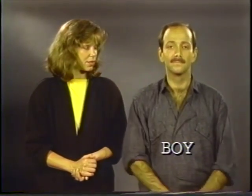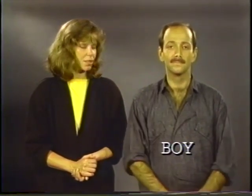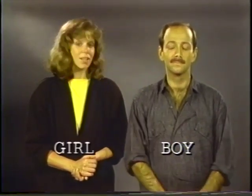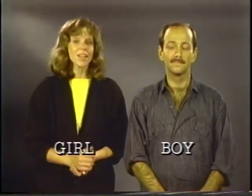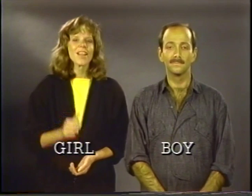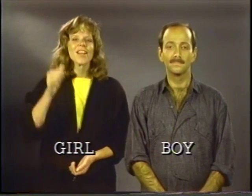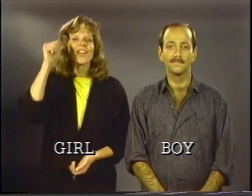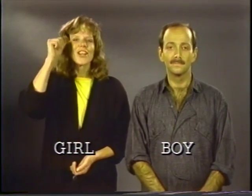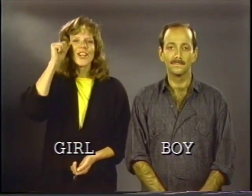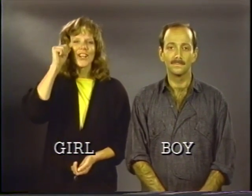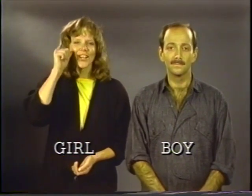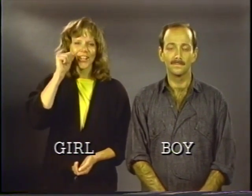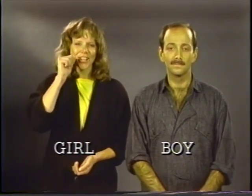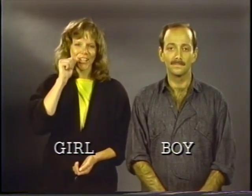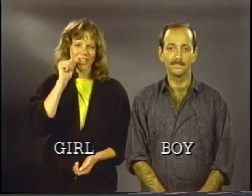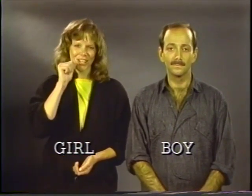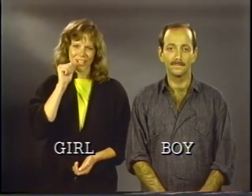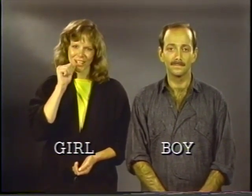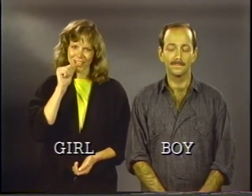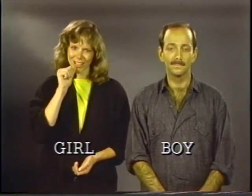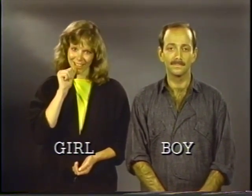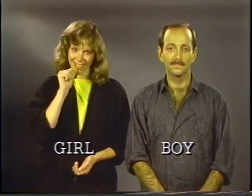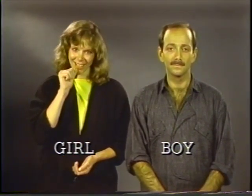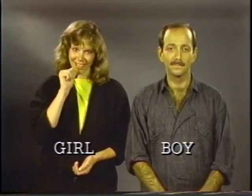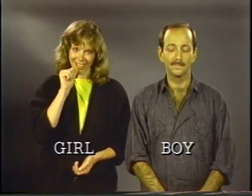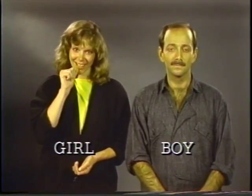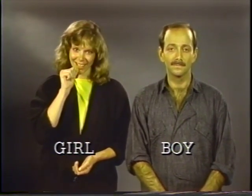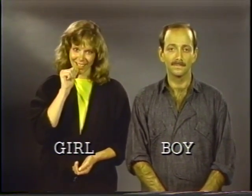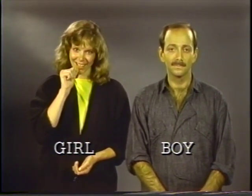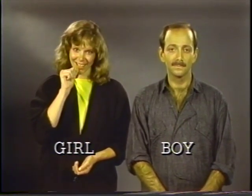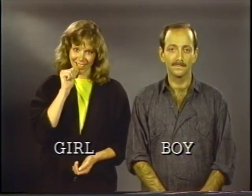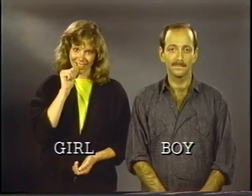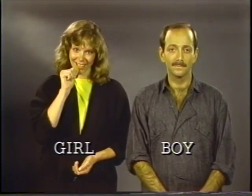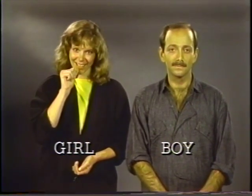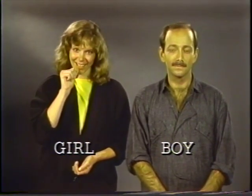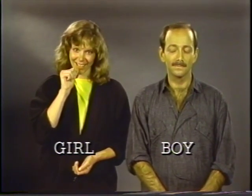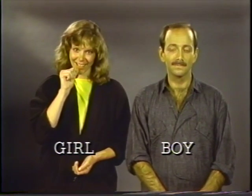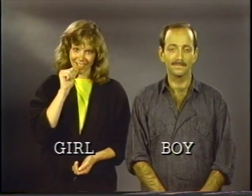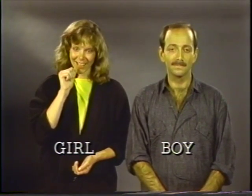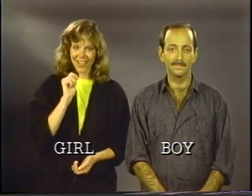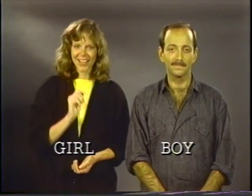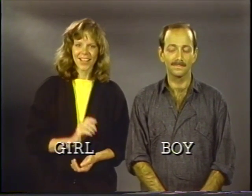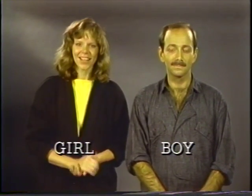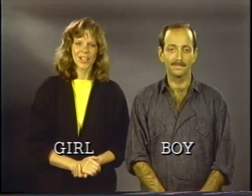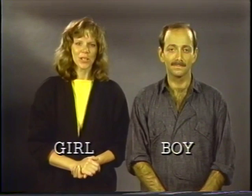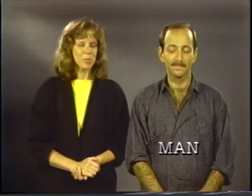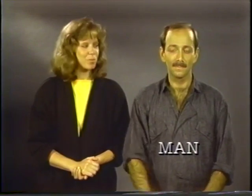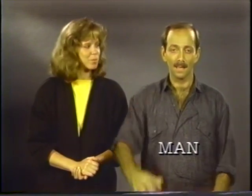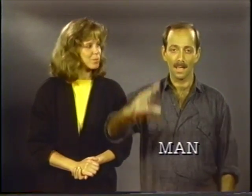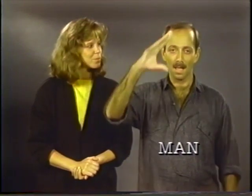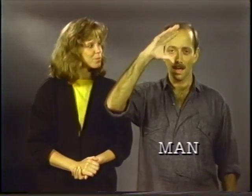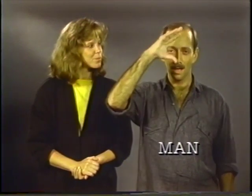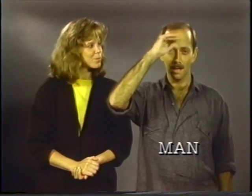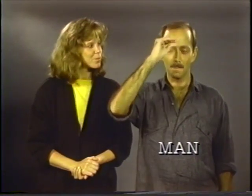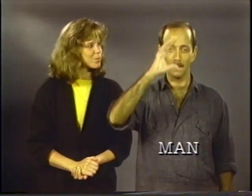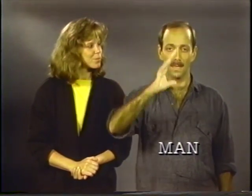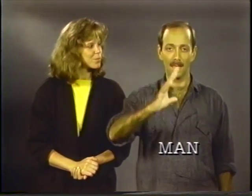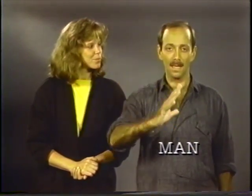Girl, the thumb follows the bonnet strings of early pioneers. Man, the man moves from the